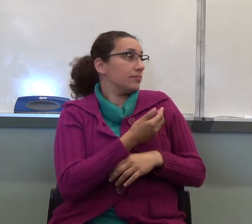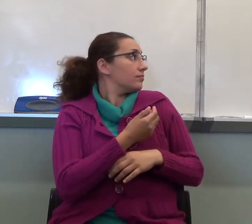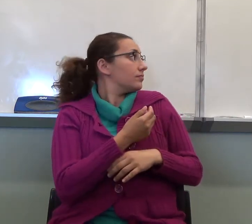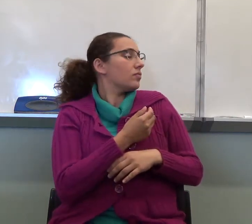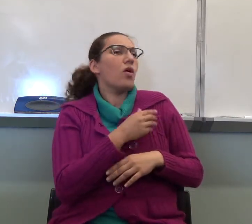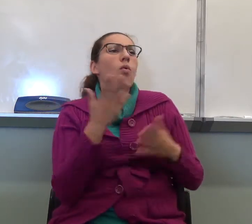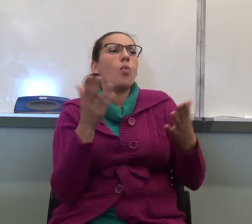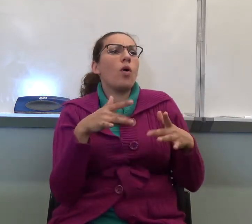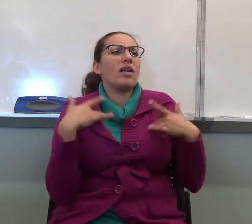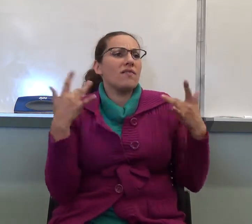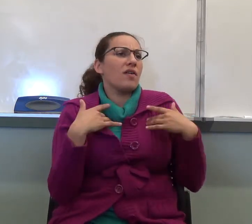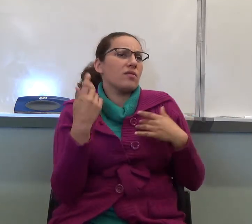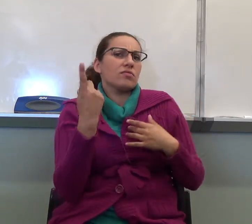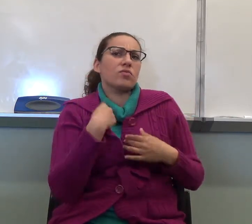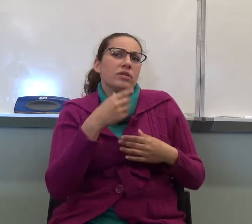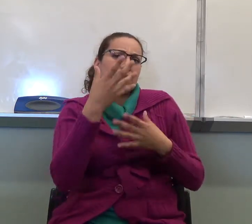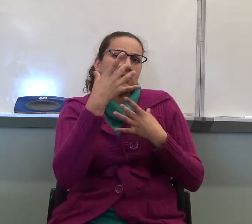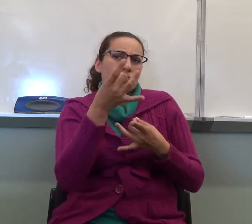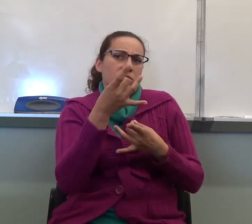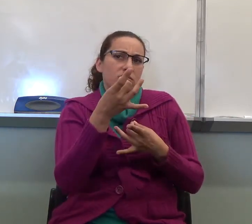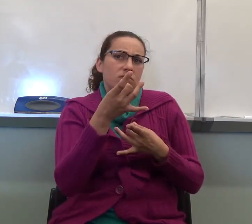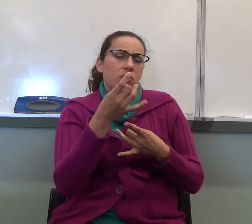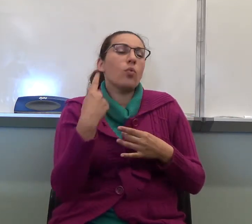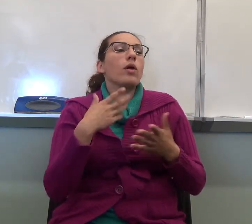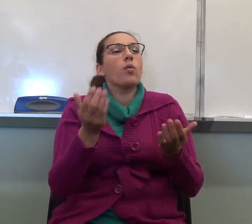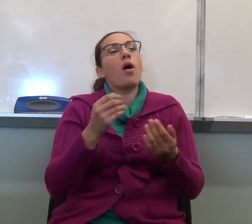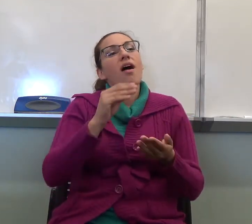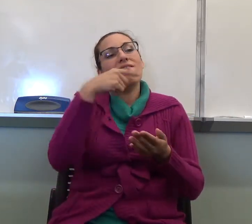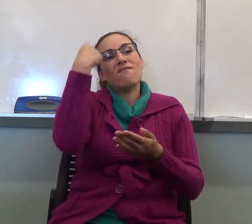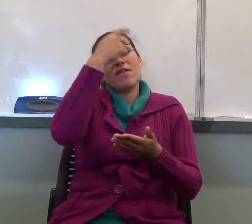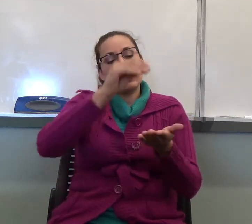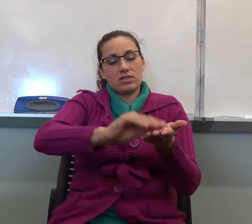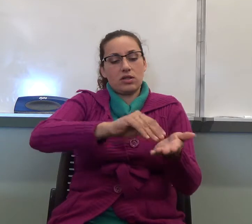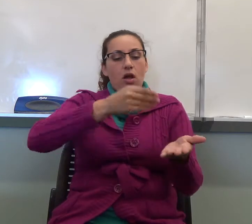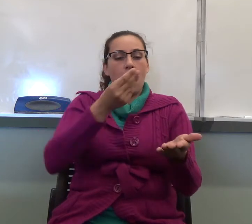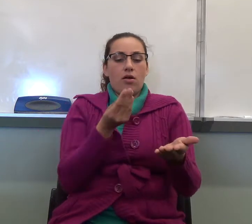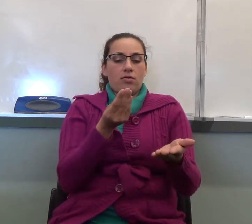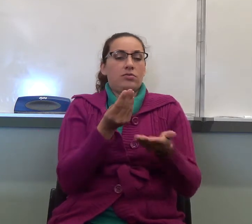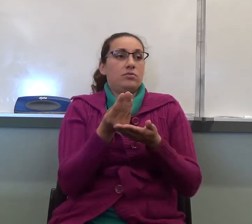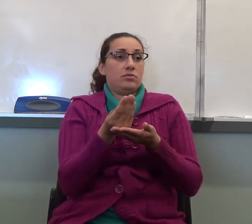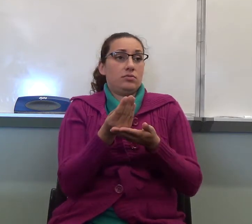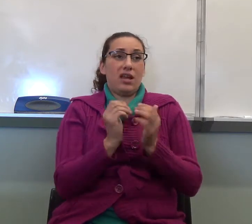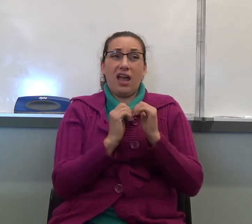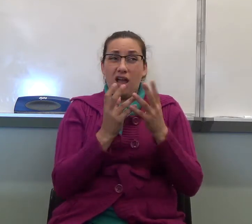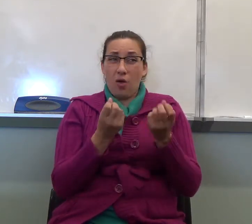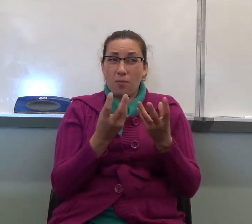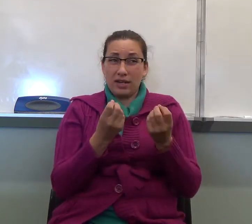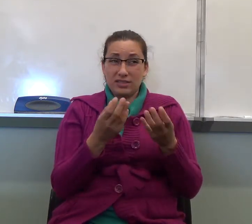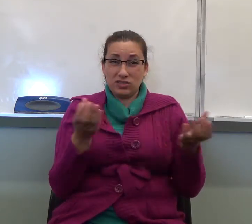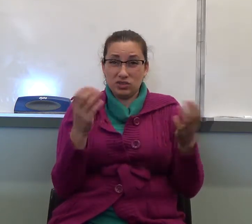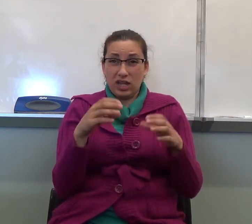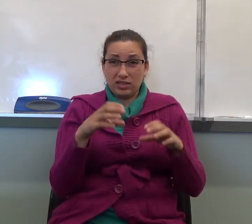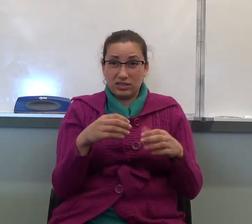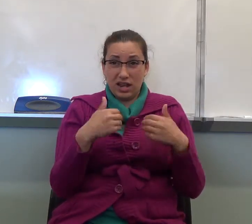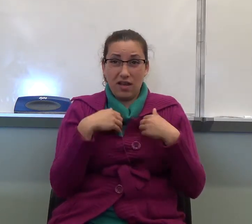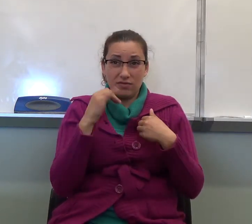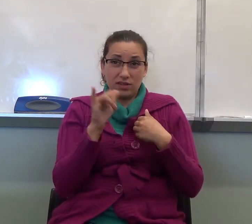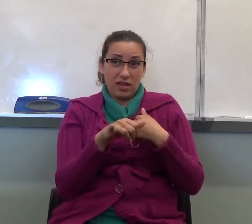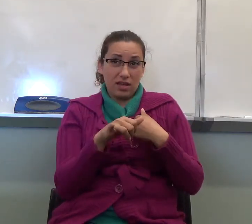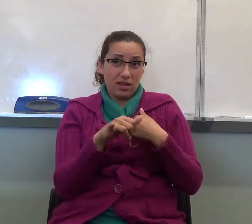event are we interested in? Drawing a face card. Well, the number of possible elements in that, they tell us, is 12. So the numerator